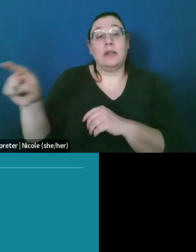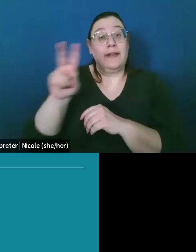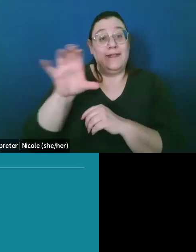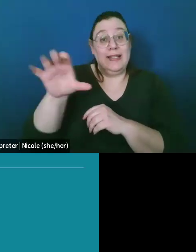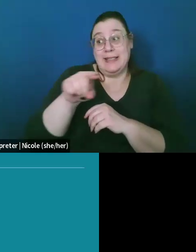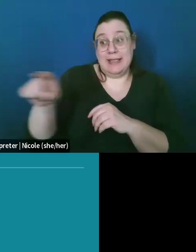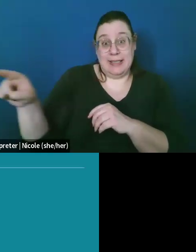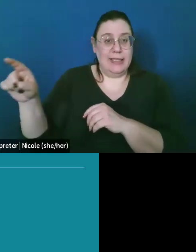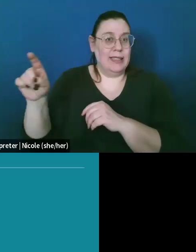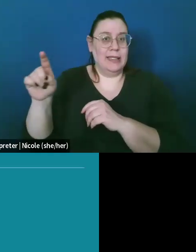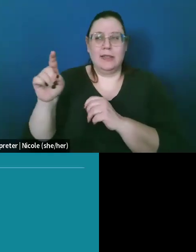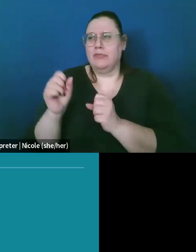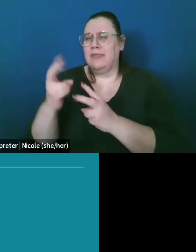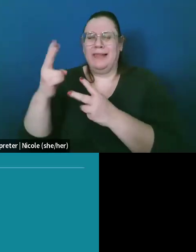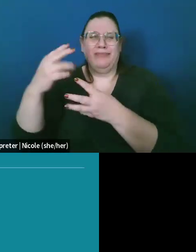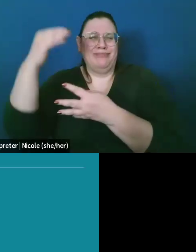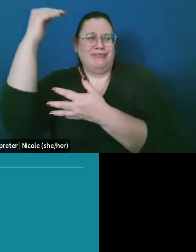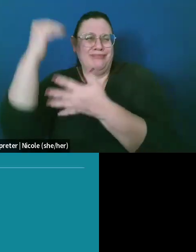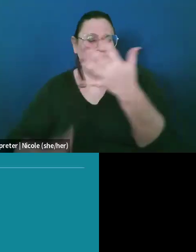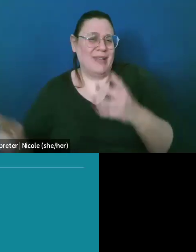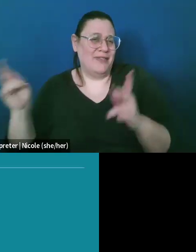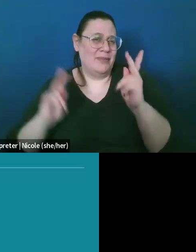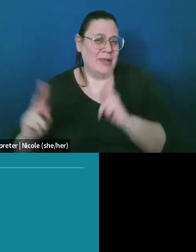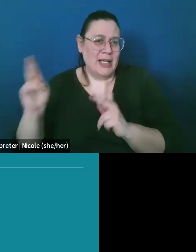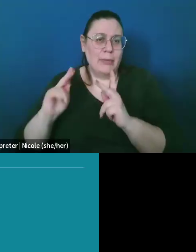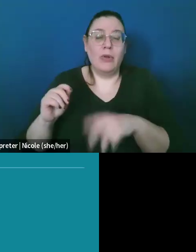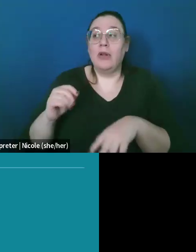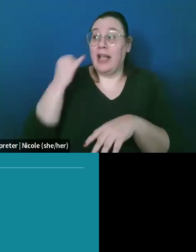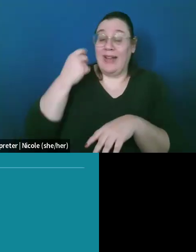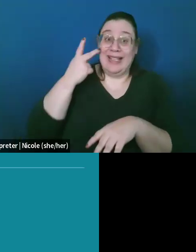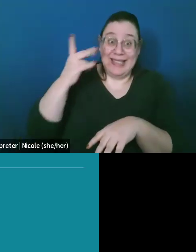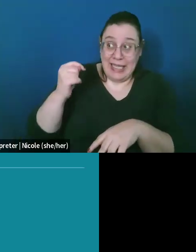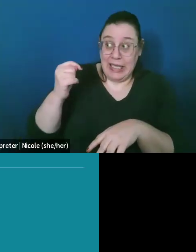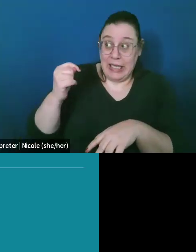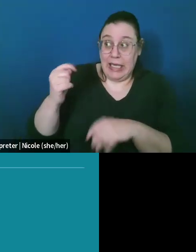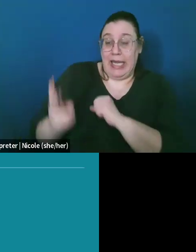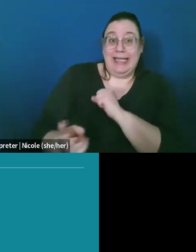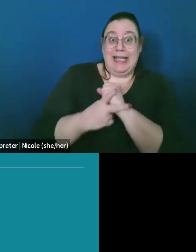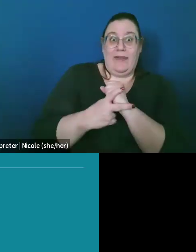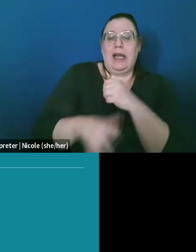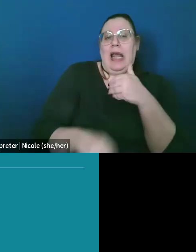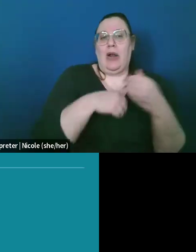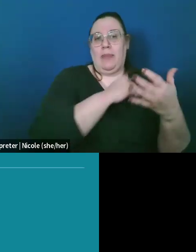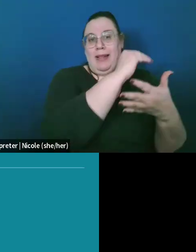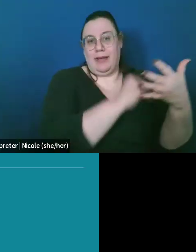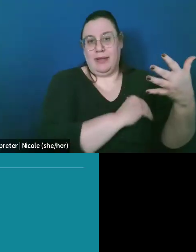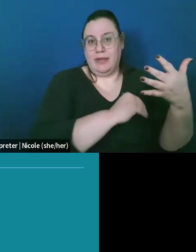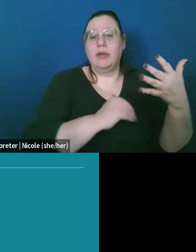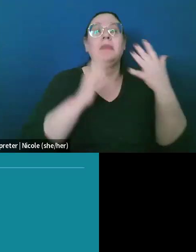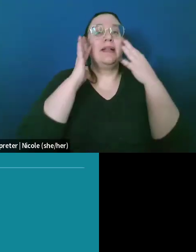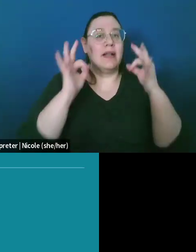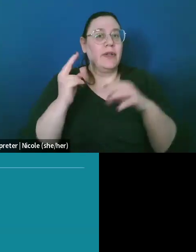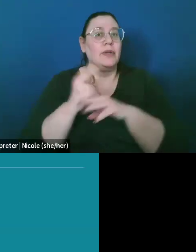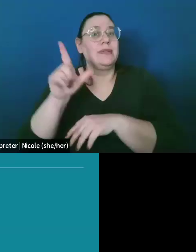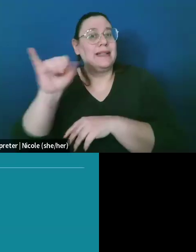will post like lists of people. So I've been keeping, if I see that, I save it and then put it on my list. But definitely looking on LinkedIn,